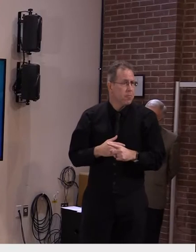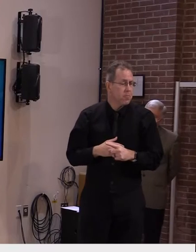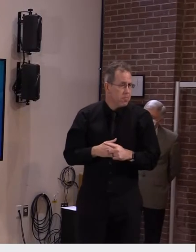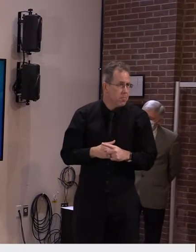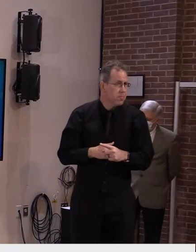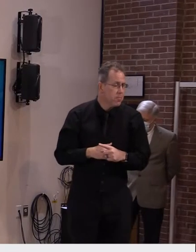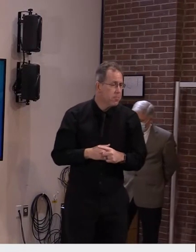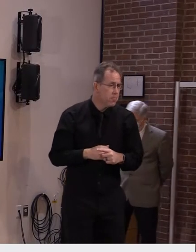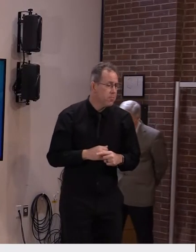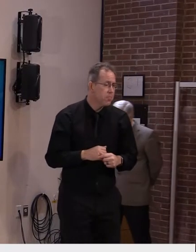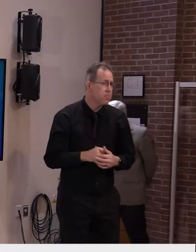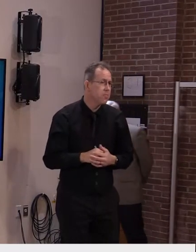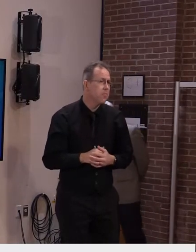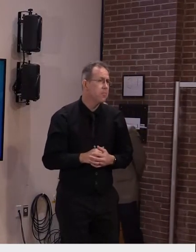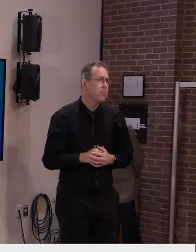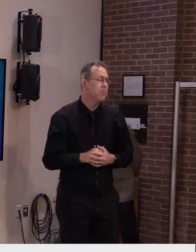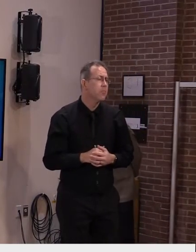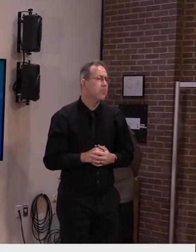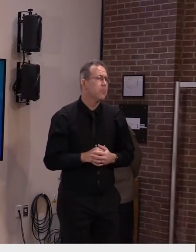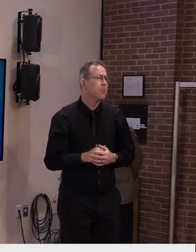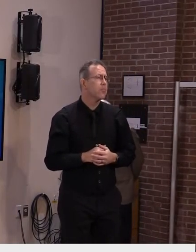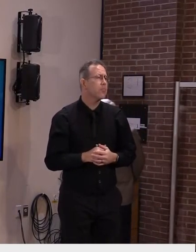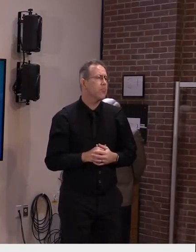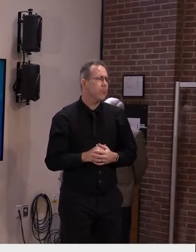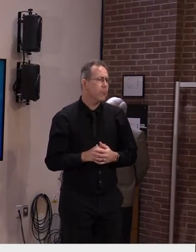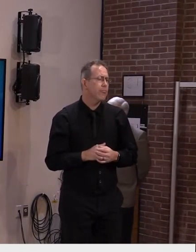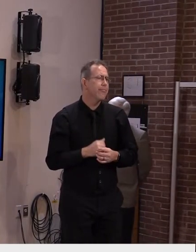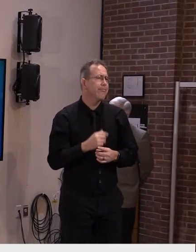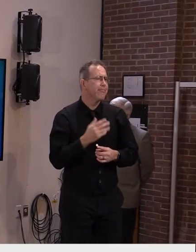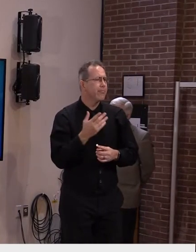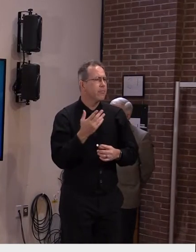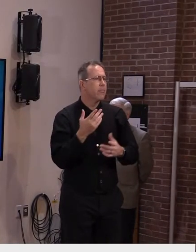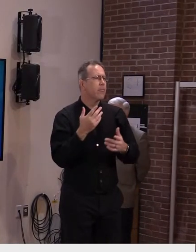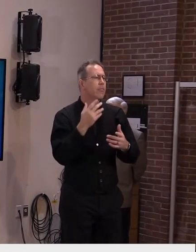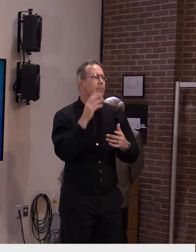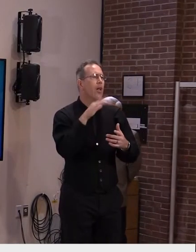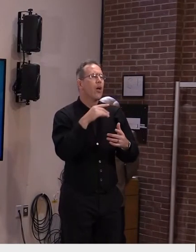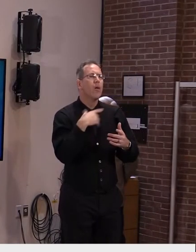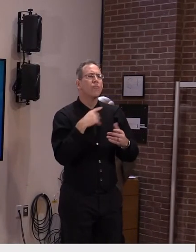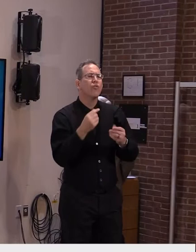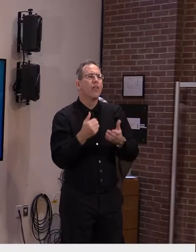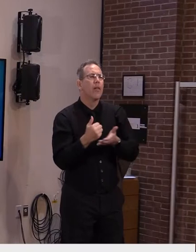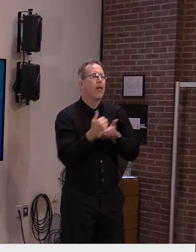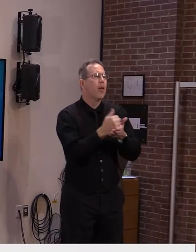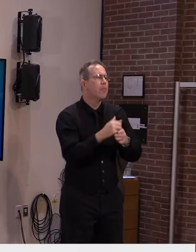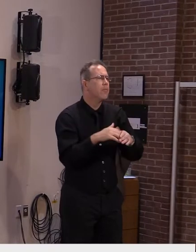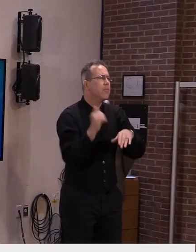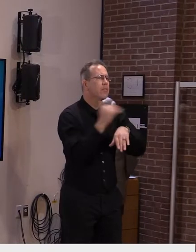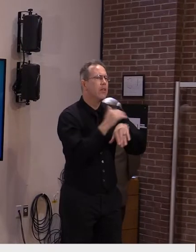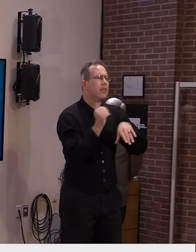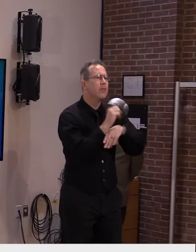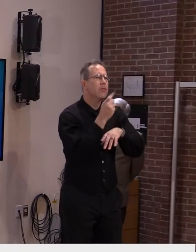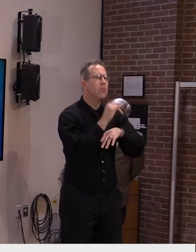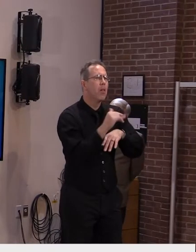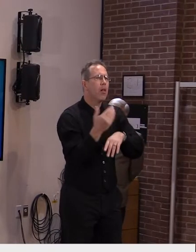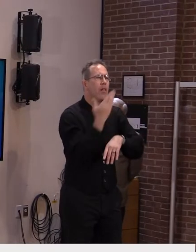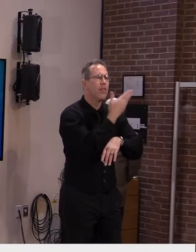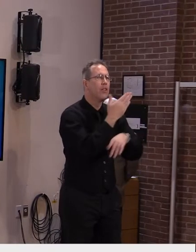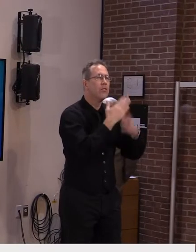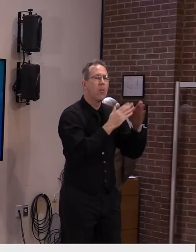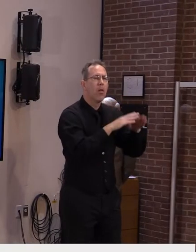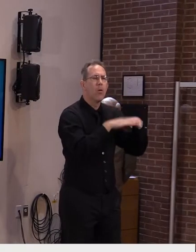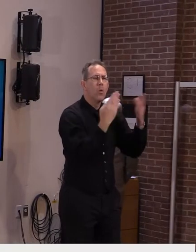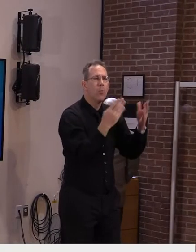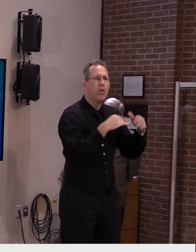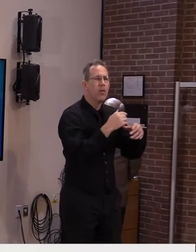do handle the logistics on this, that there are still a lot of clinics that haven't been held yet. So I think it's just too early. So if for whatever reason, there might be schools that haven't